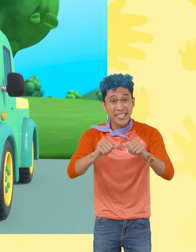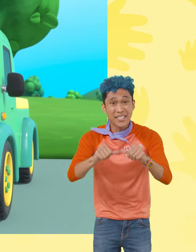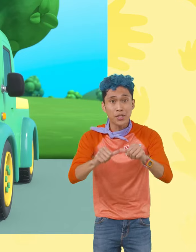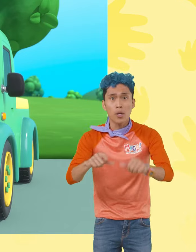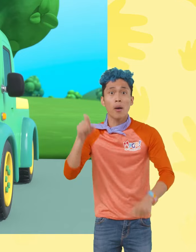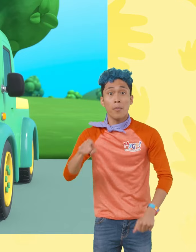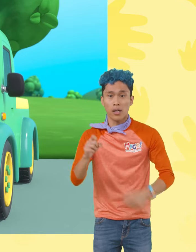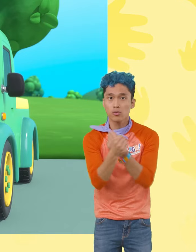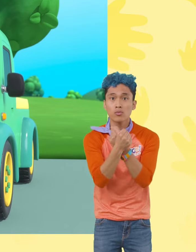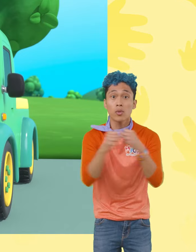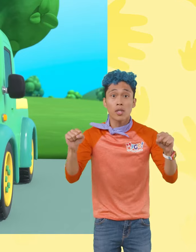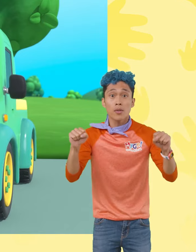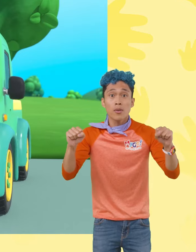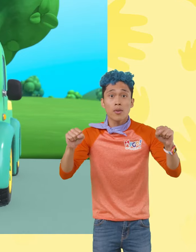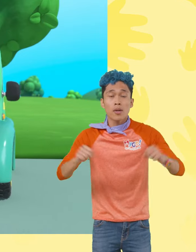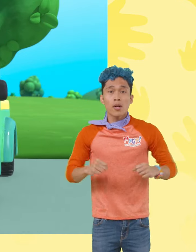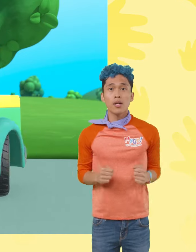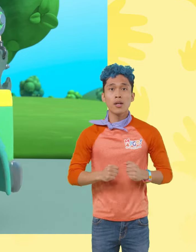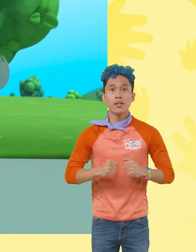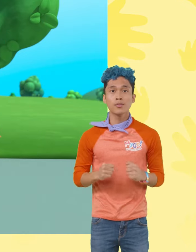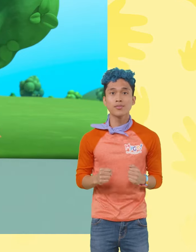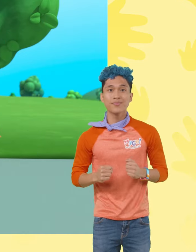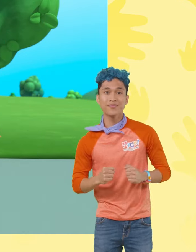We're racing to the rescue!